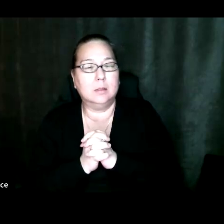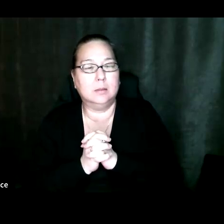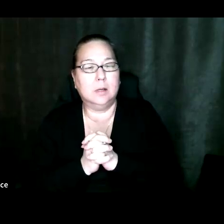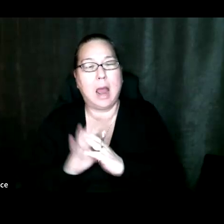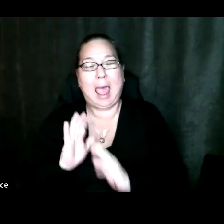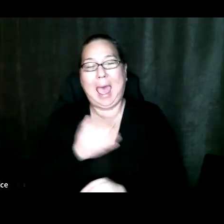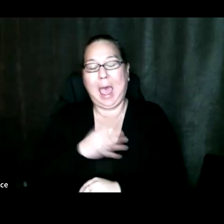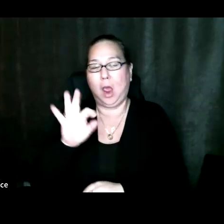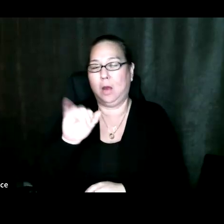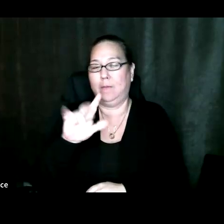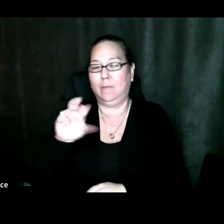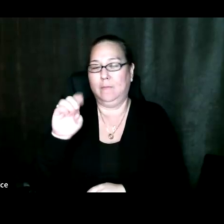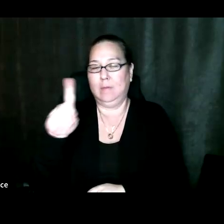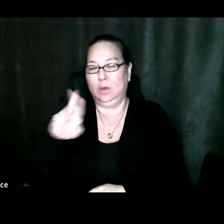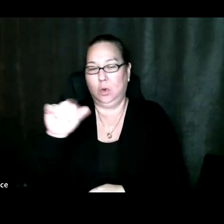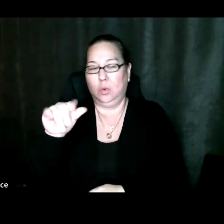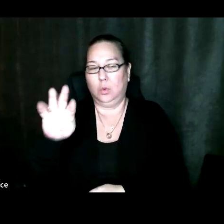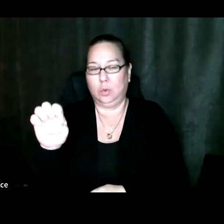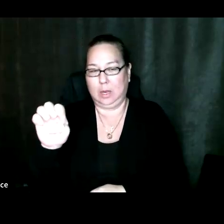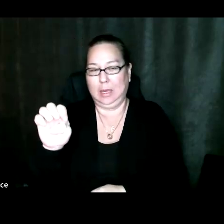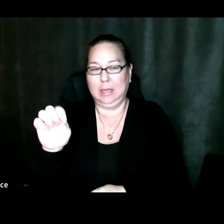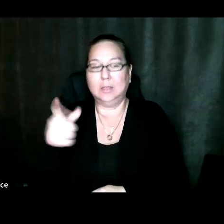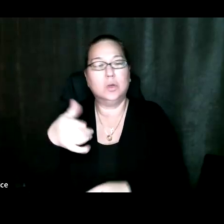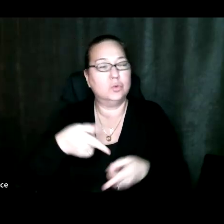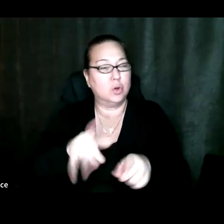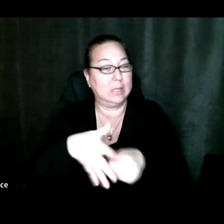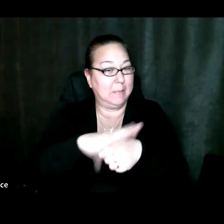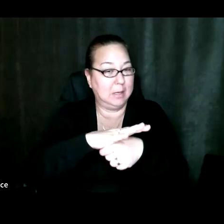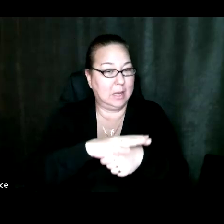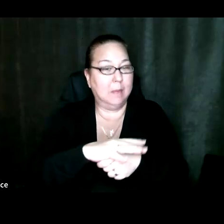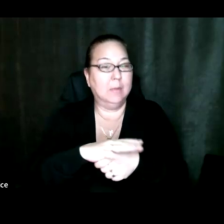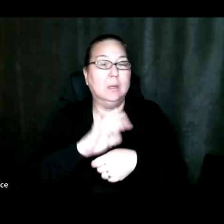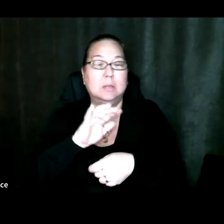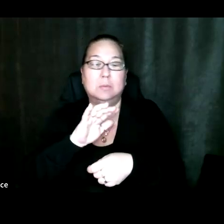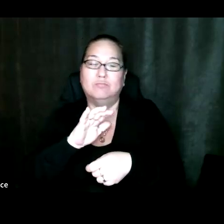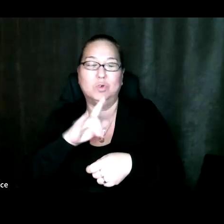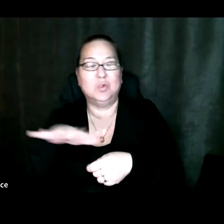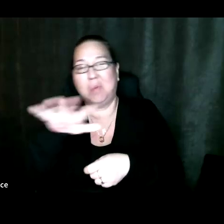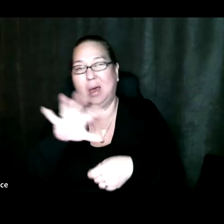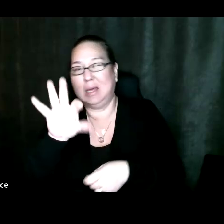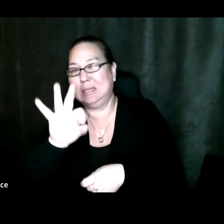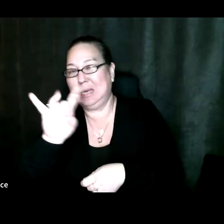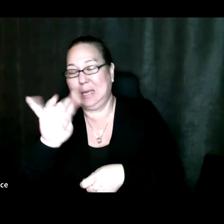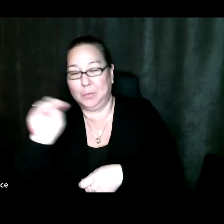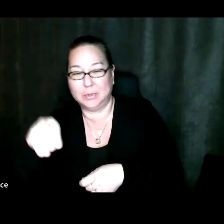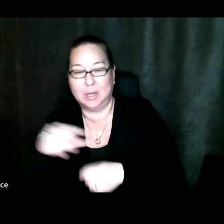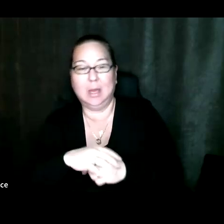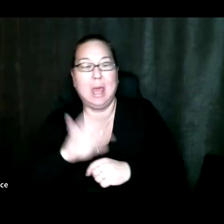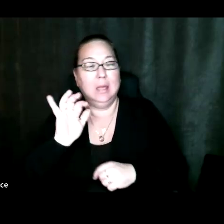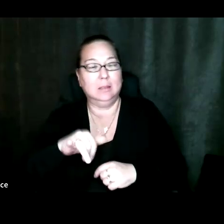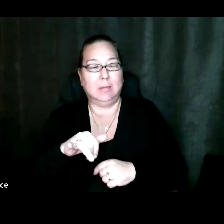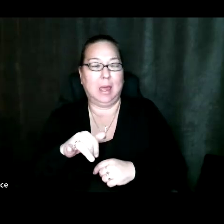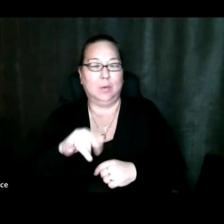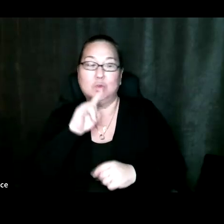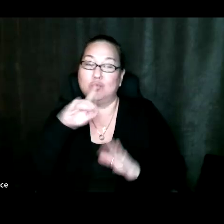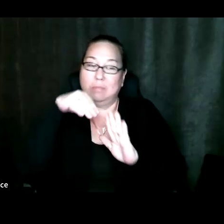We had a real dip in the pandemic years through a combination of a lot of increased positions with ESSER, as well as just